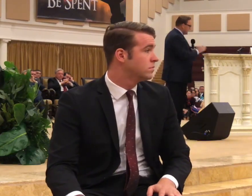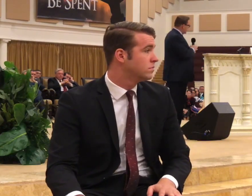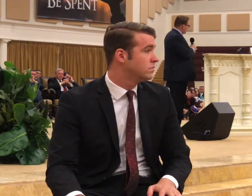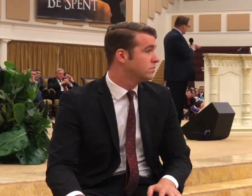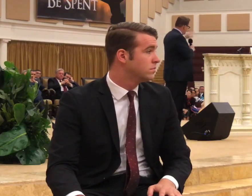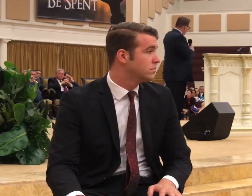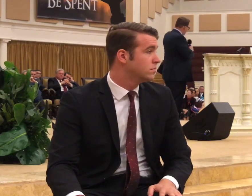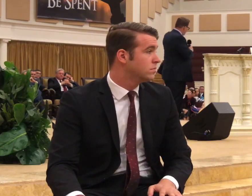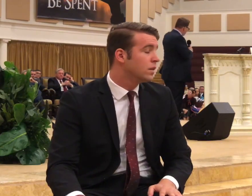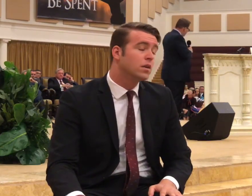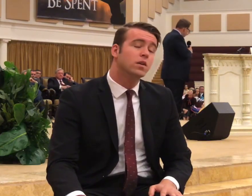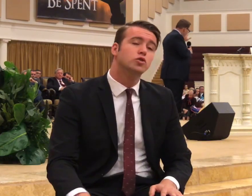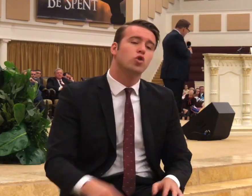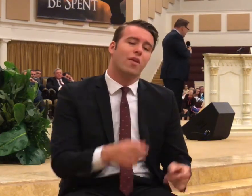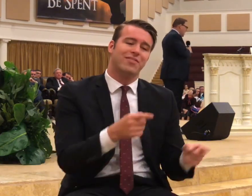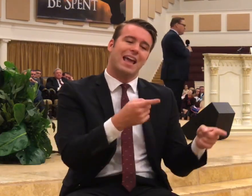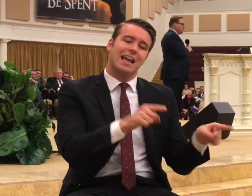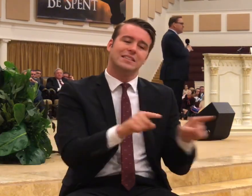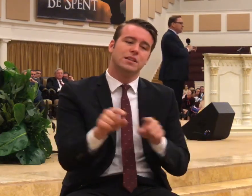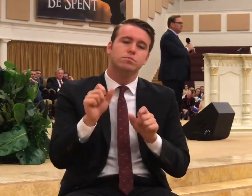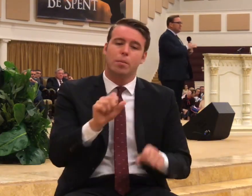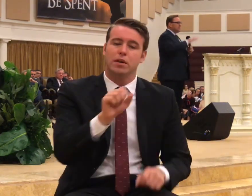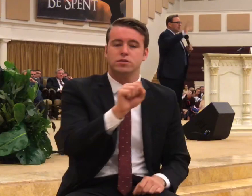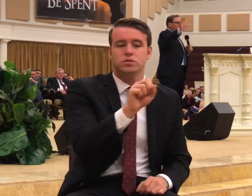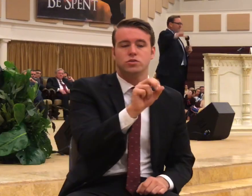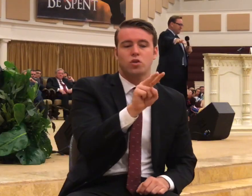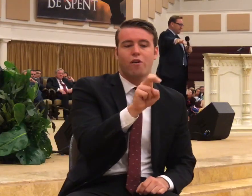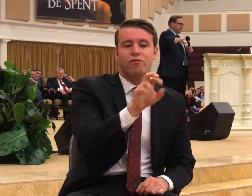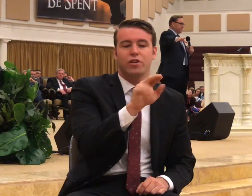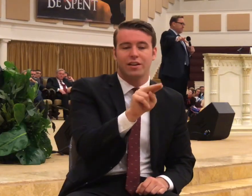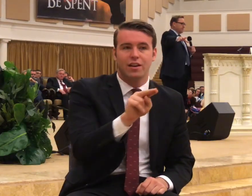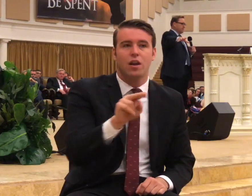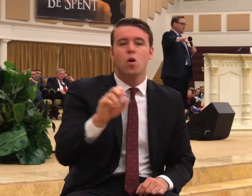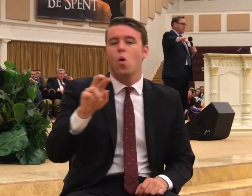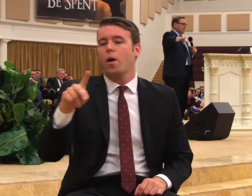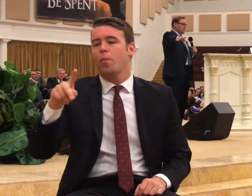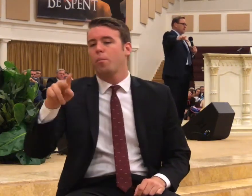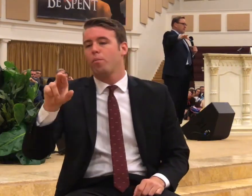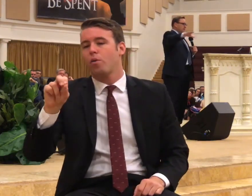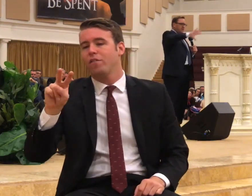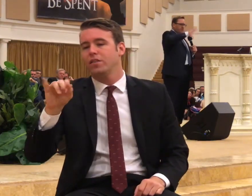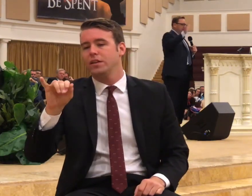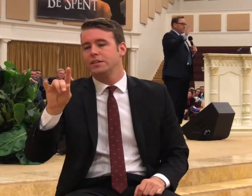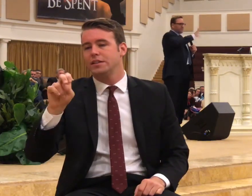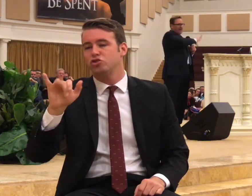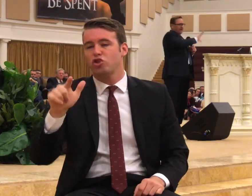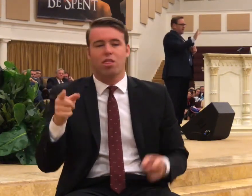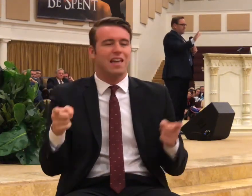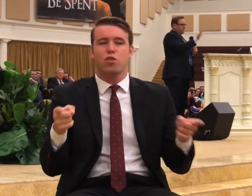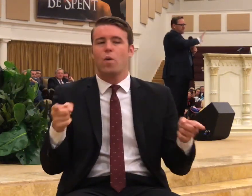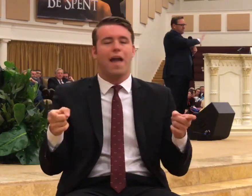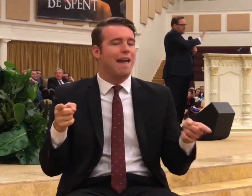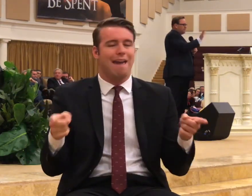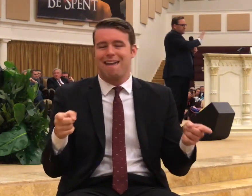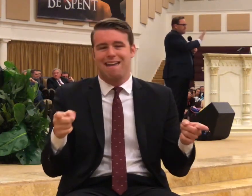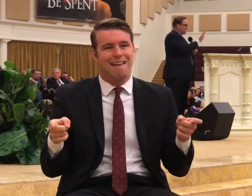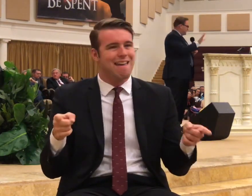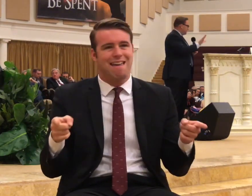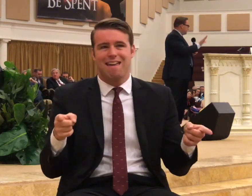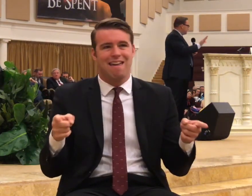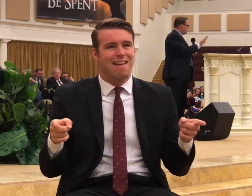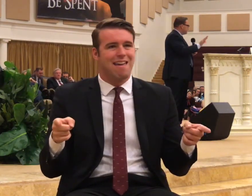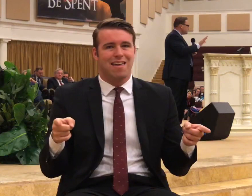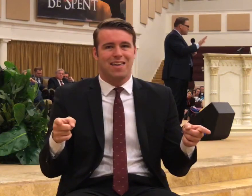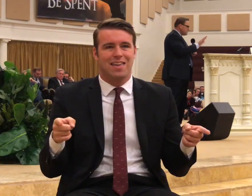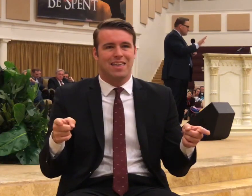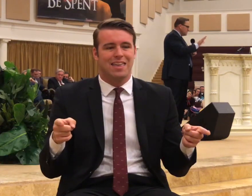These incidents, whether sovereign or providential, either side of either of the